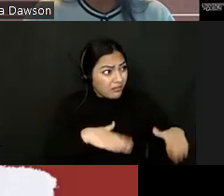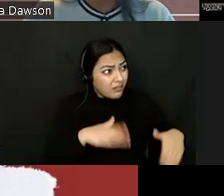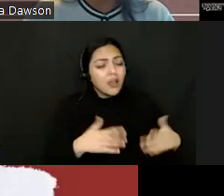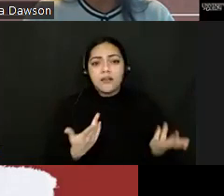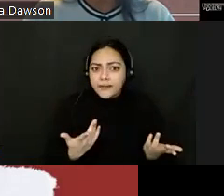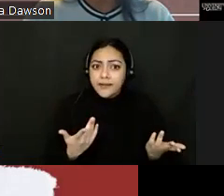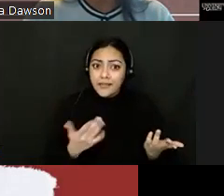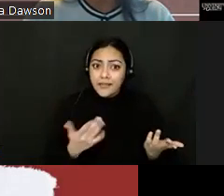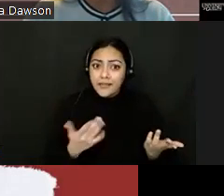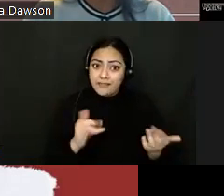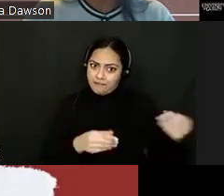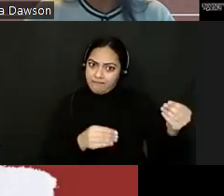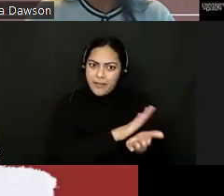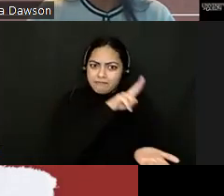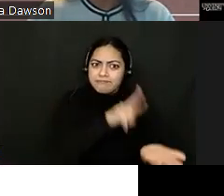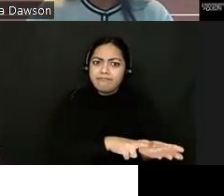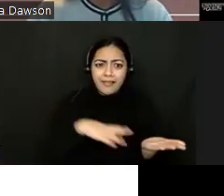paper.